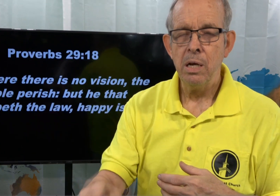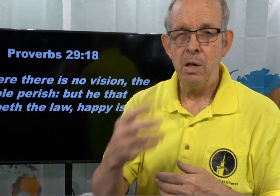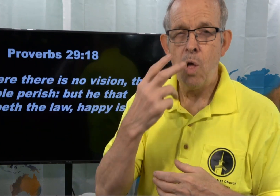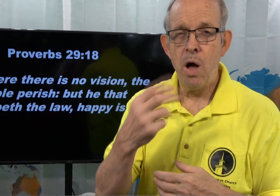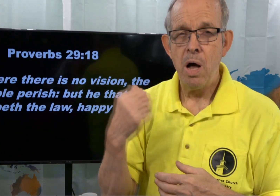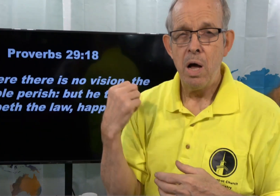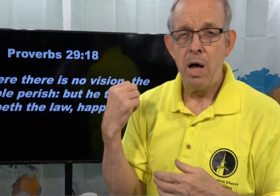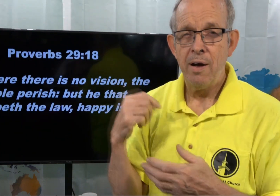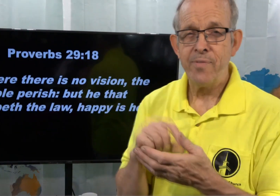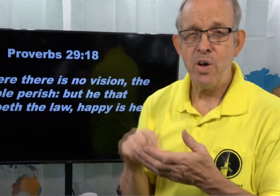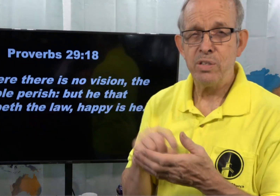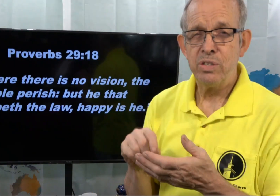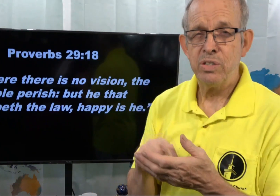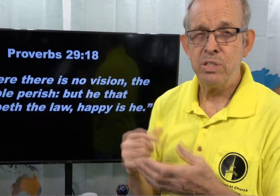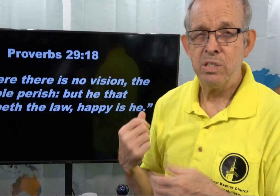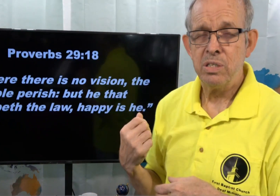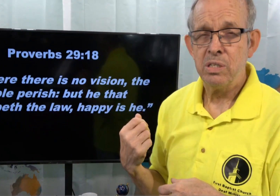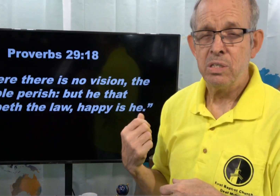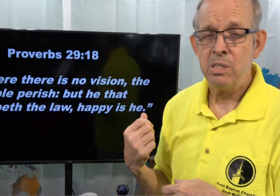The first.